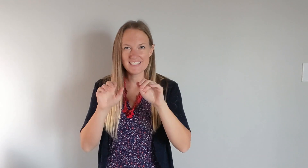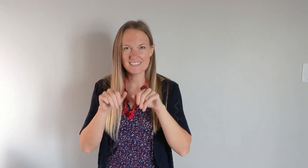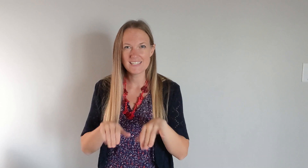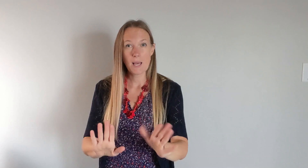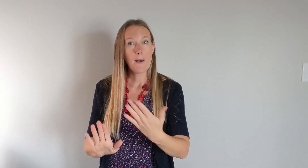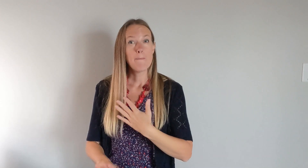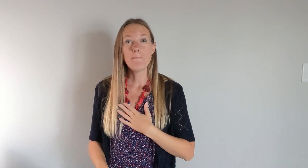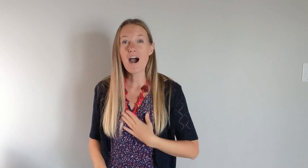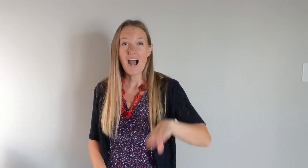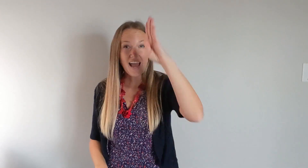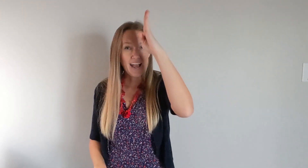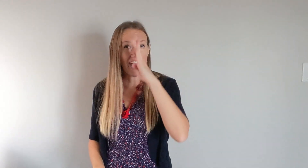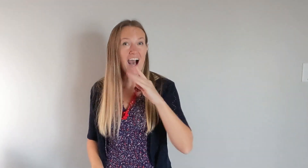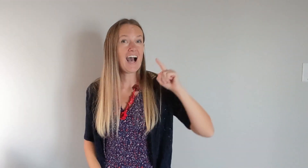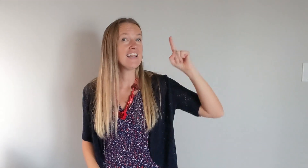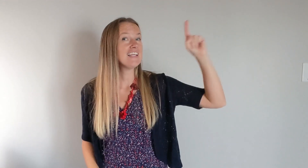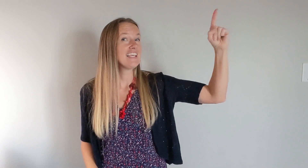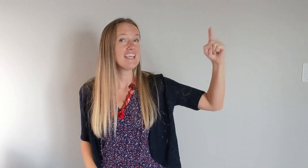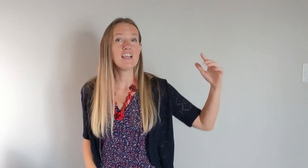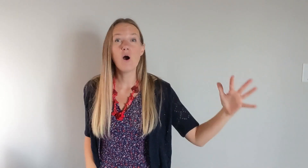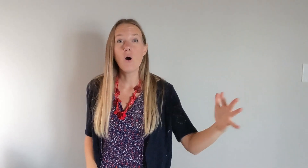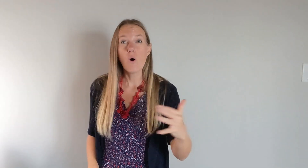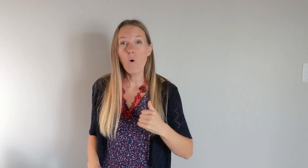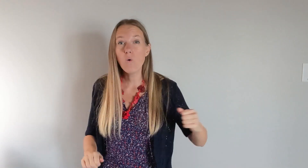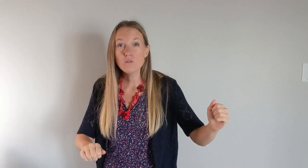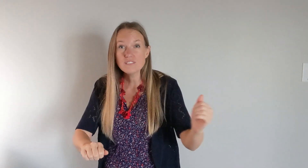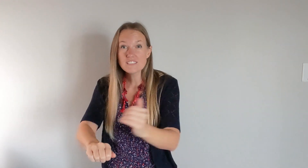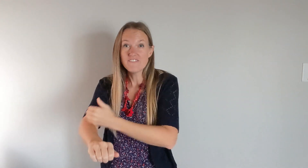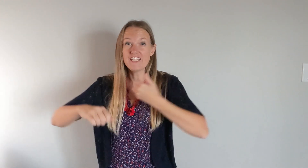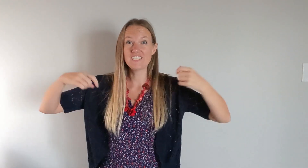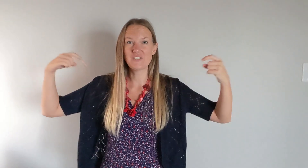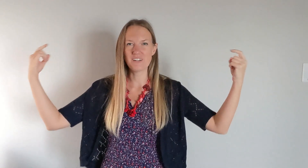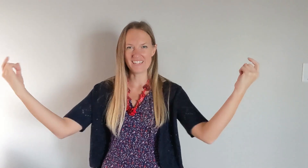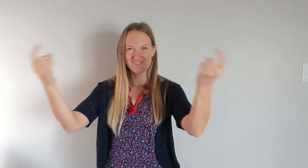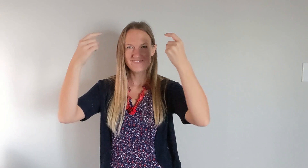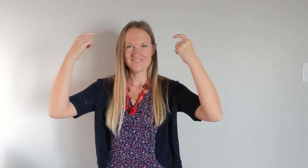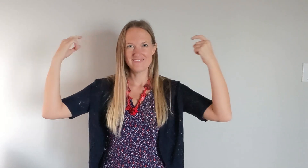seas. My God, he holds the victory.